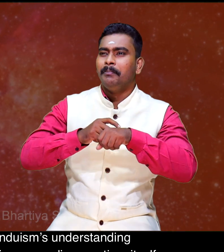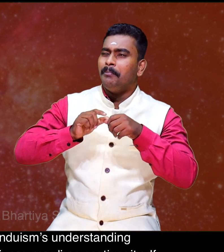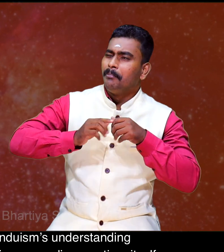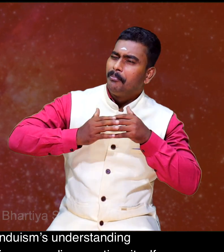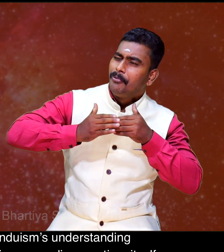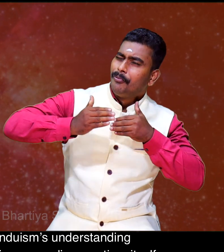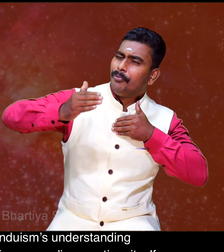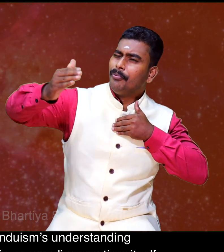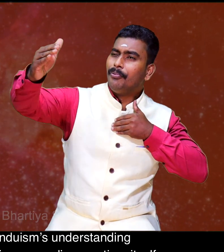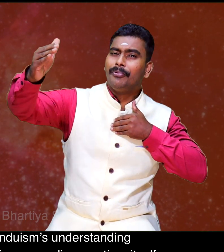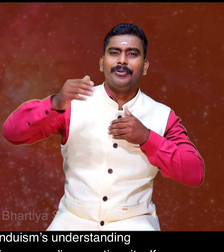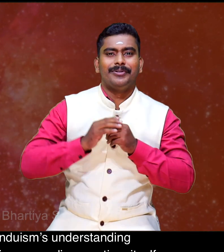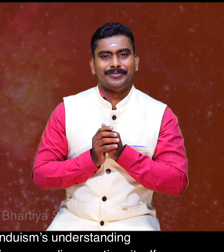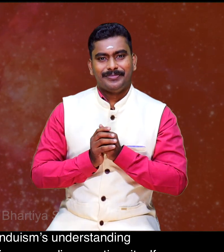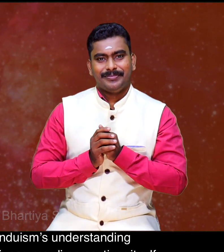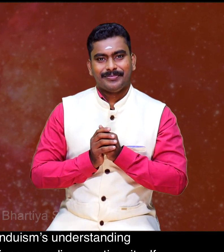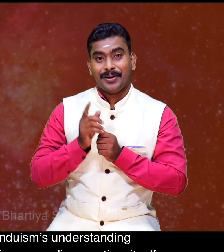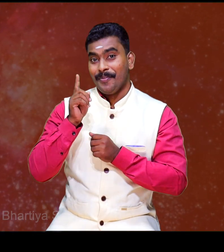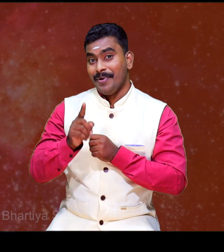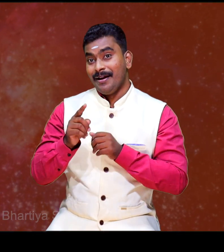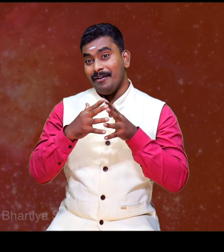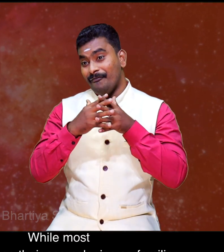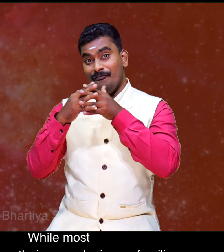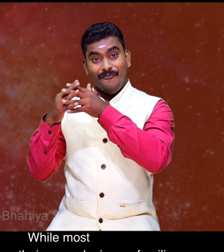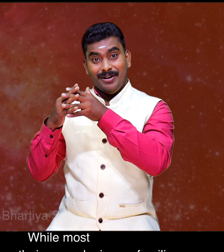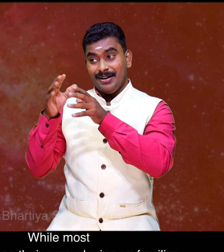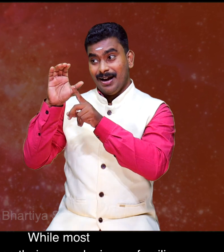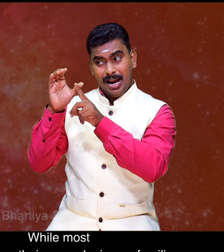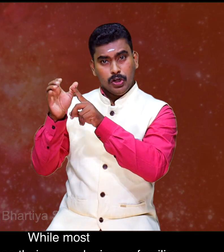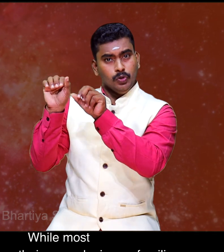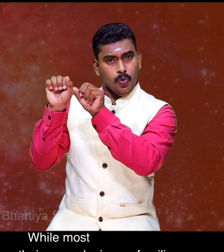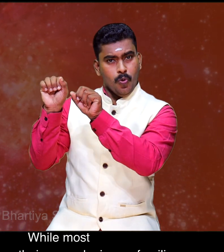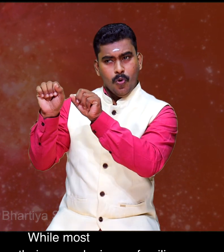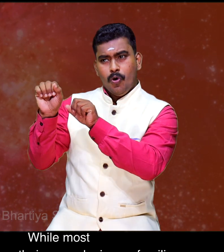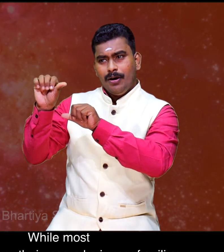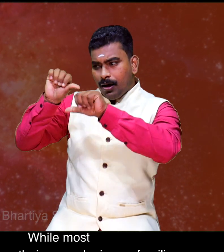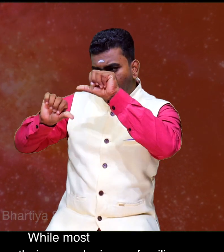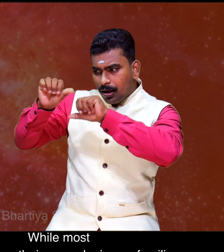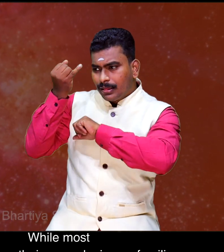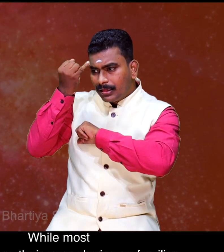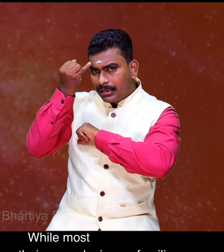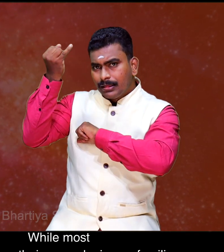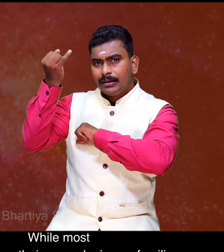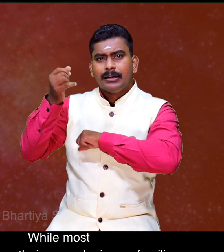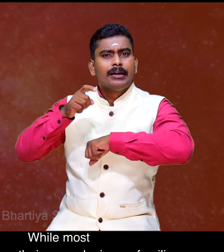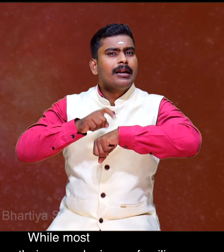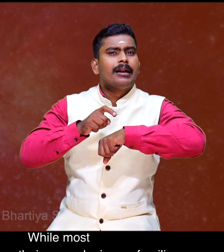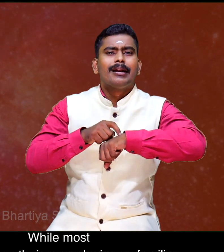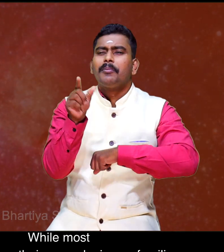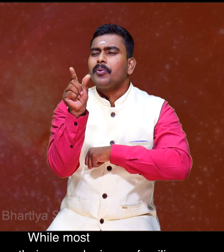as grandiose as time itself. While most of the Western cultures base their cosmologies